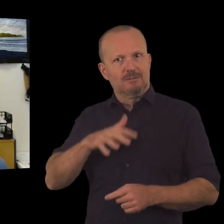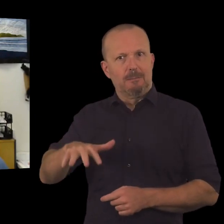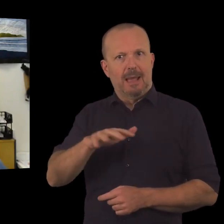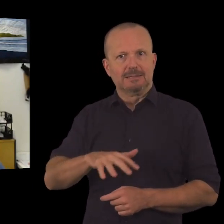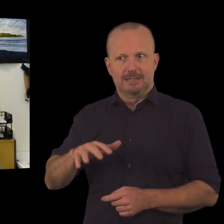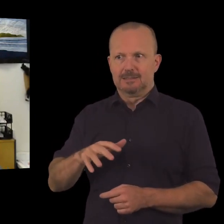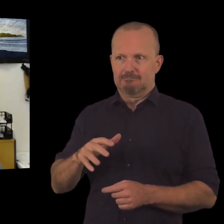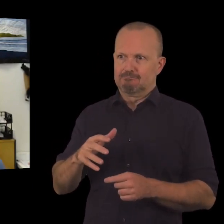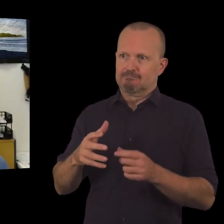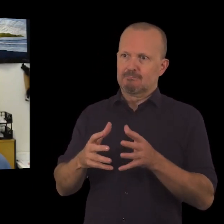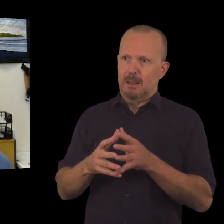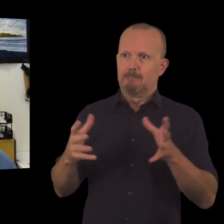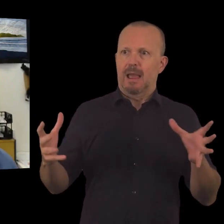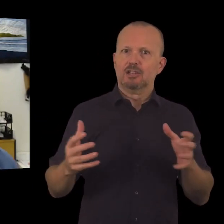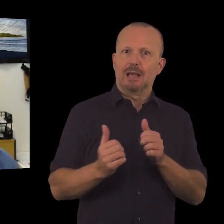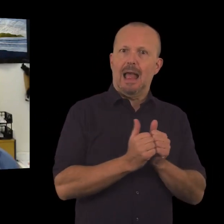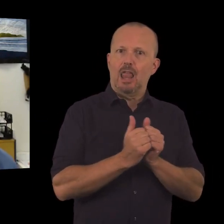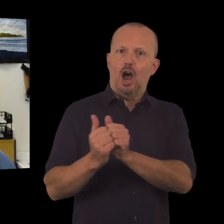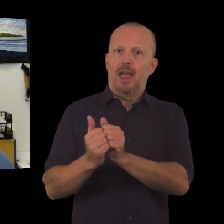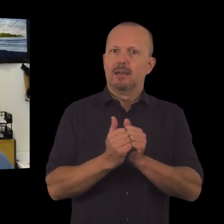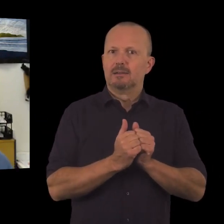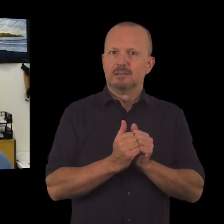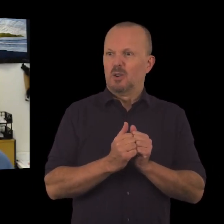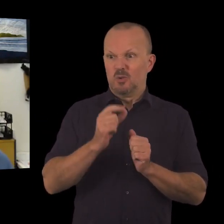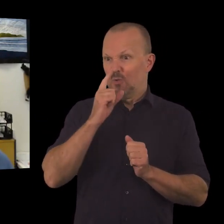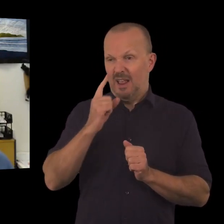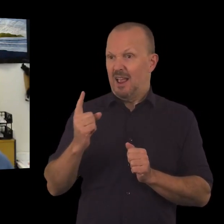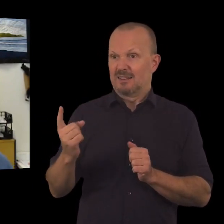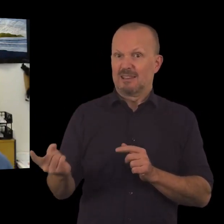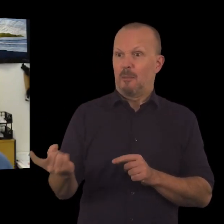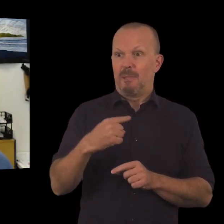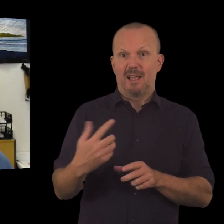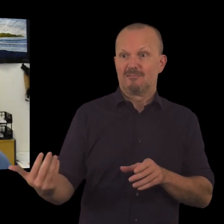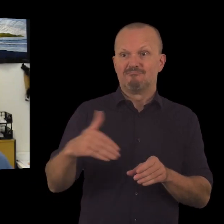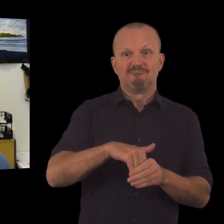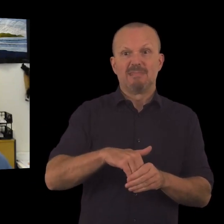Spaces major ally, and you can come back anytime.